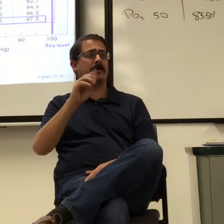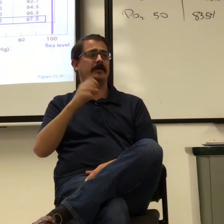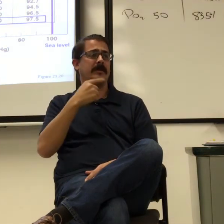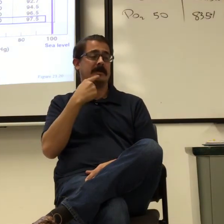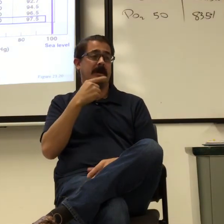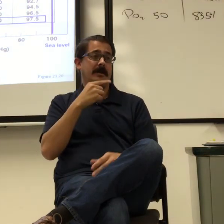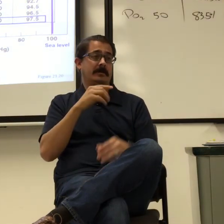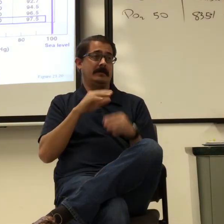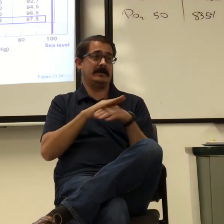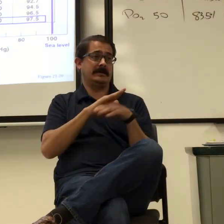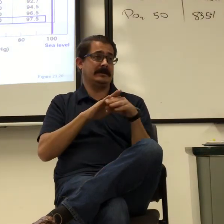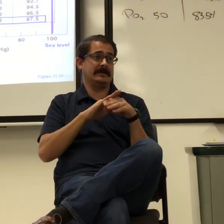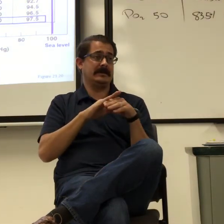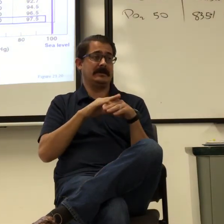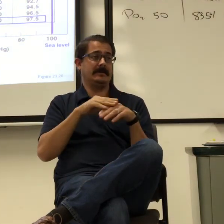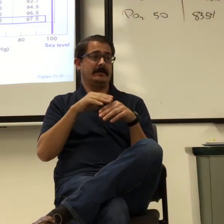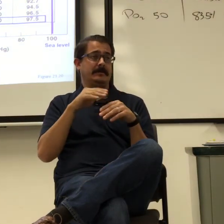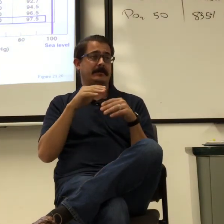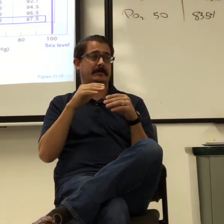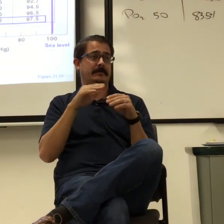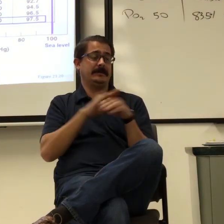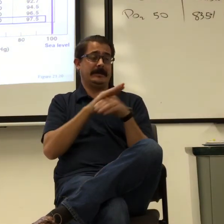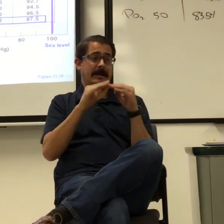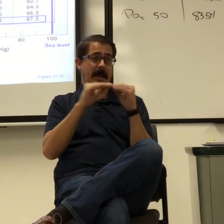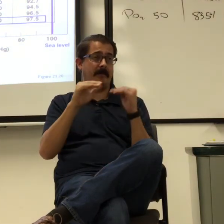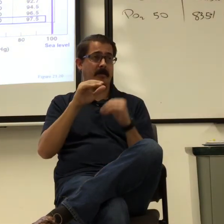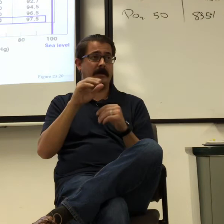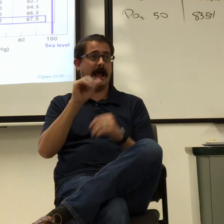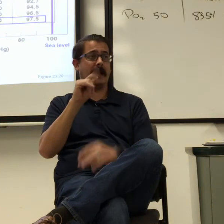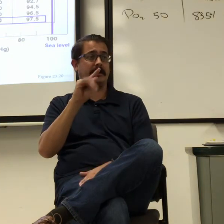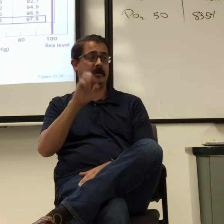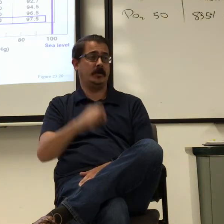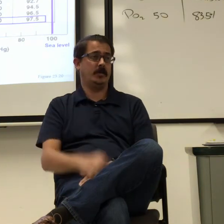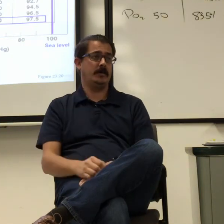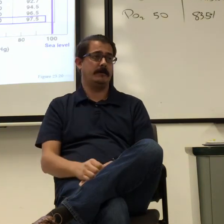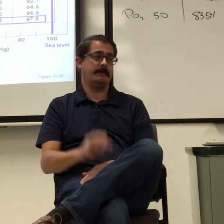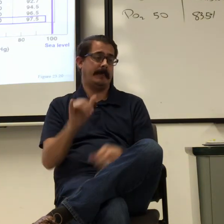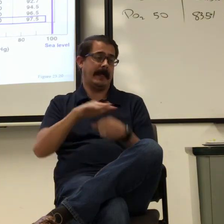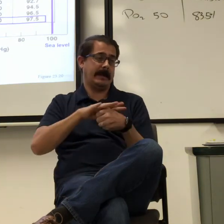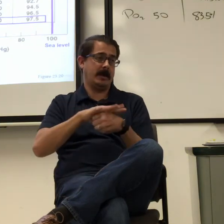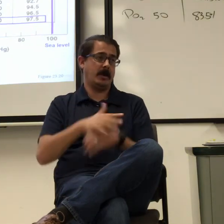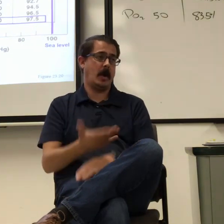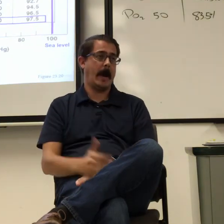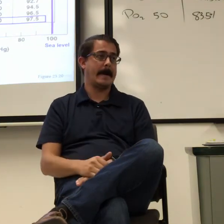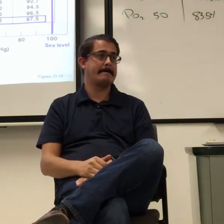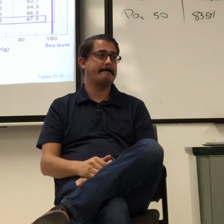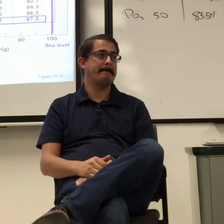it. Altitude, you're on the mountain. Sea level is, well, like living here.